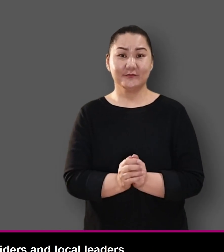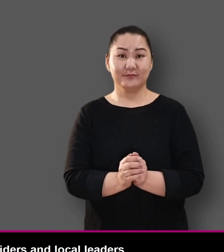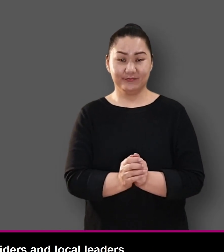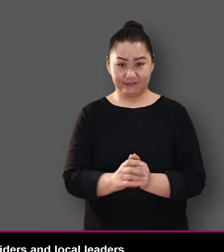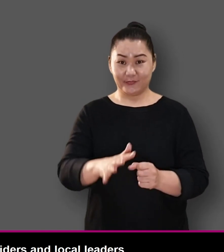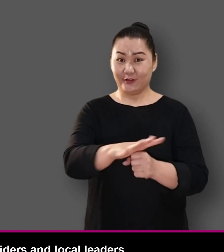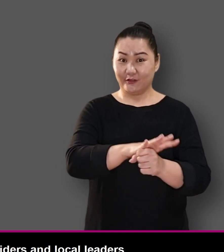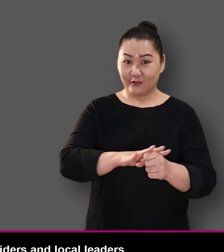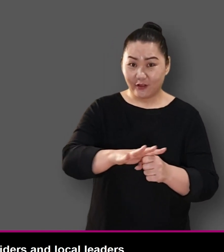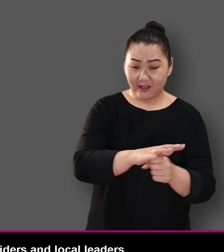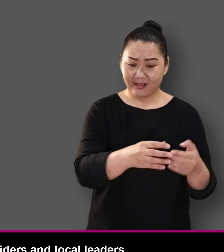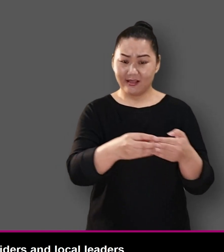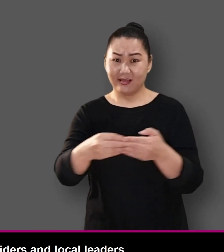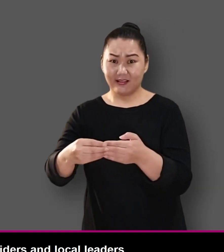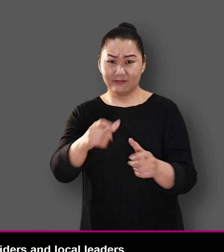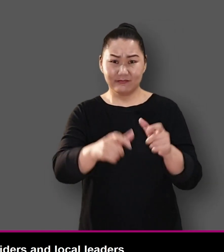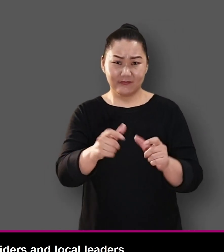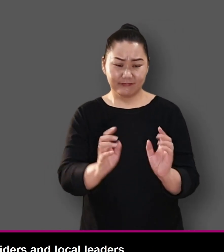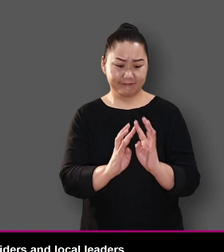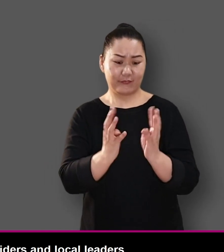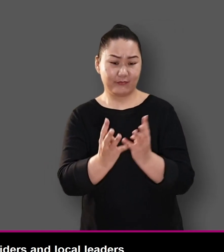with service providers and local leaders